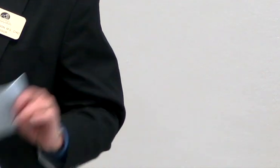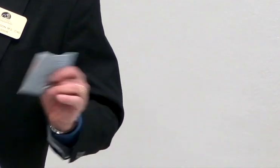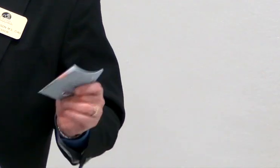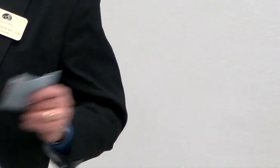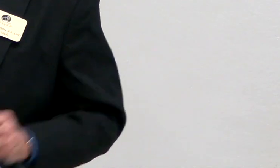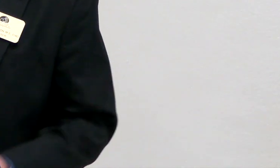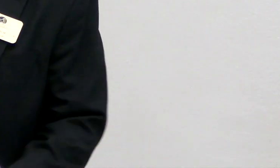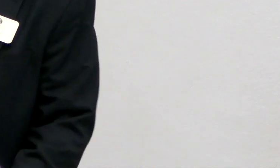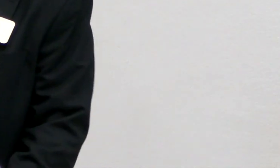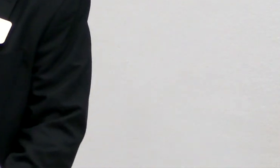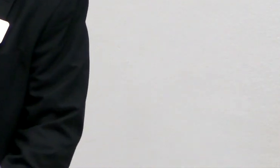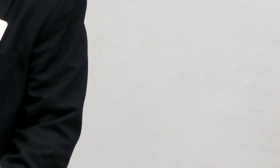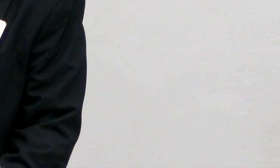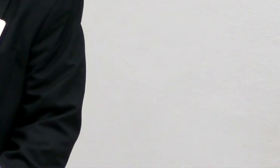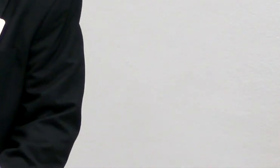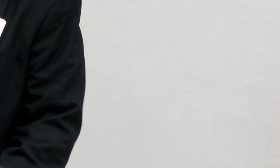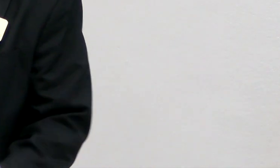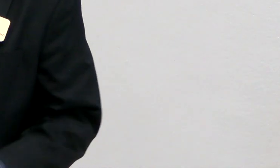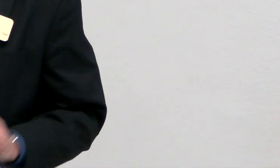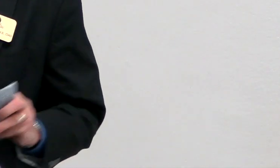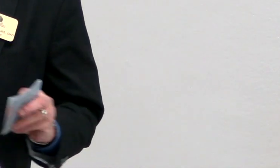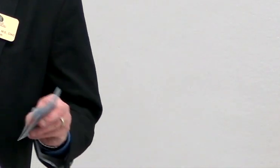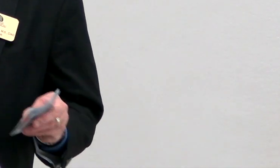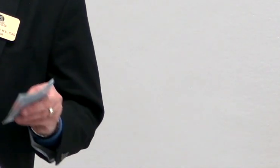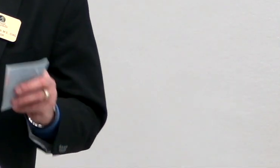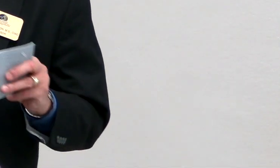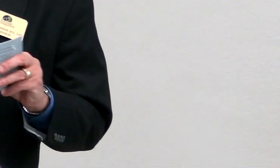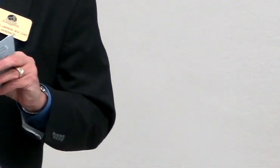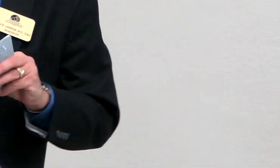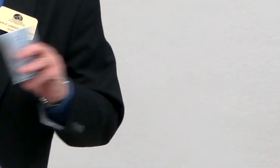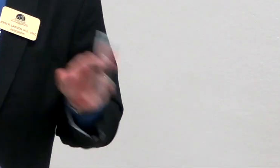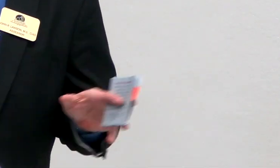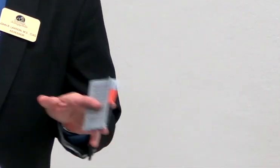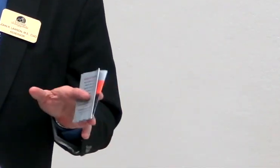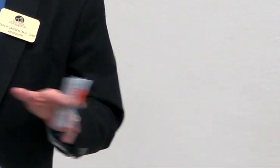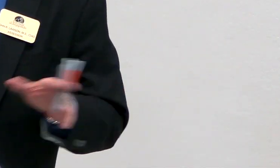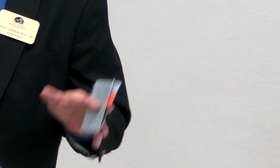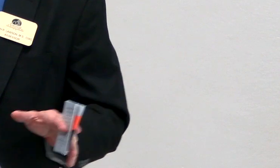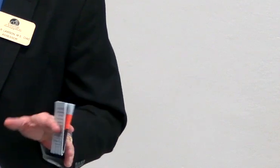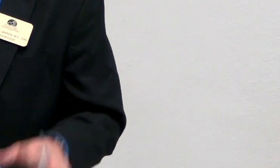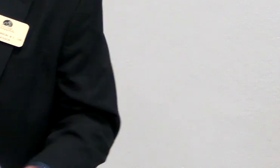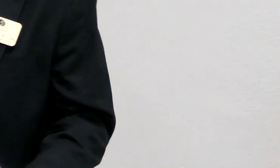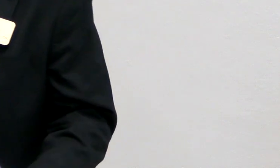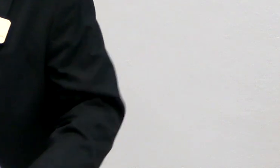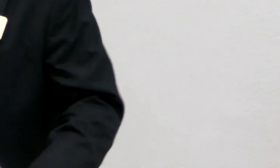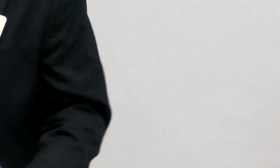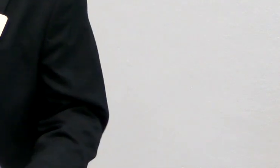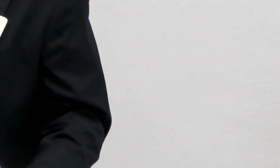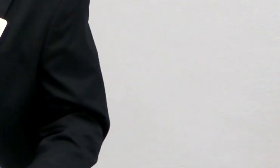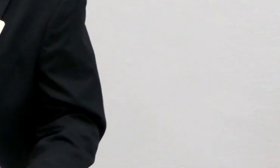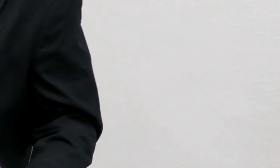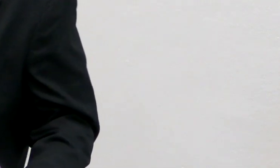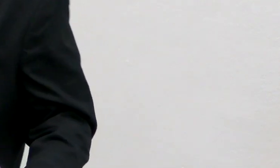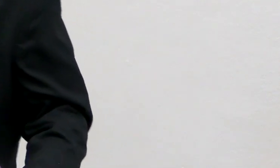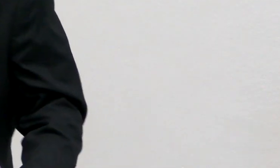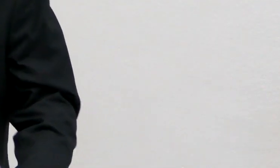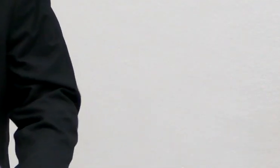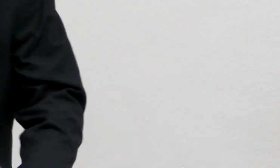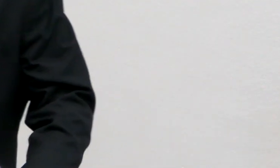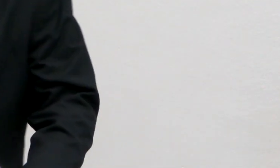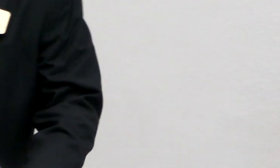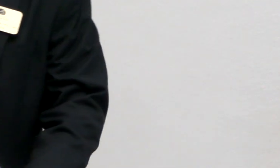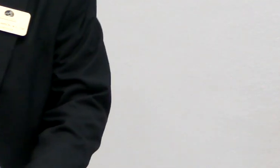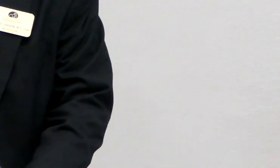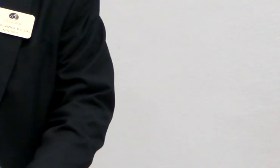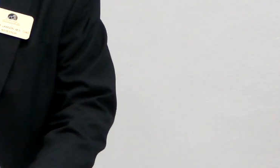about, in case you don't know, I give you one test, right? Because I have 3 minutes of the floor, that's about it, right? Then we turn it over to